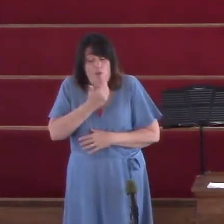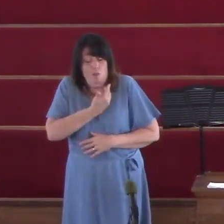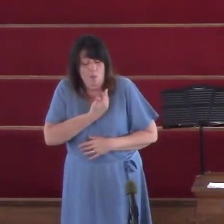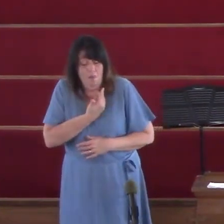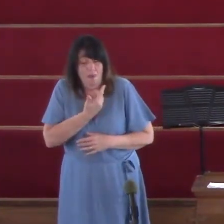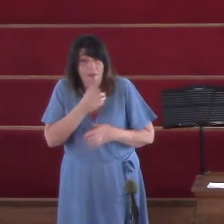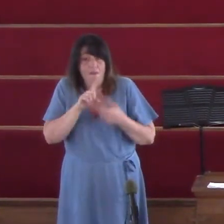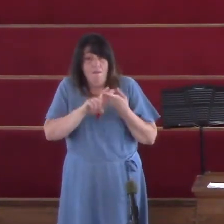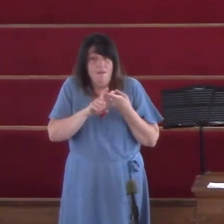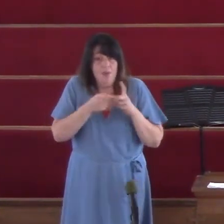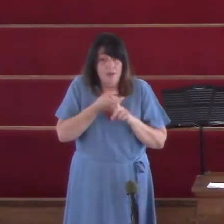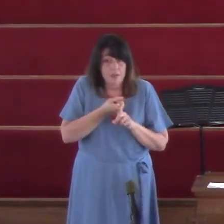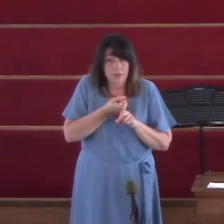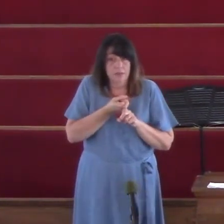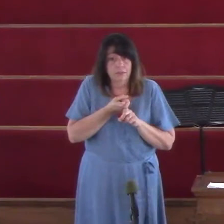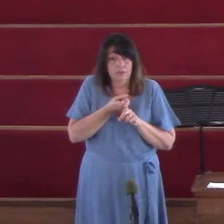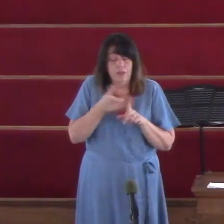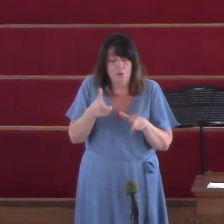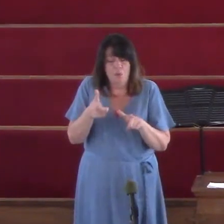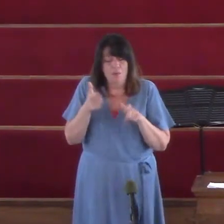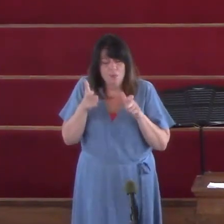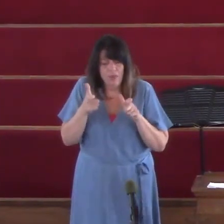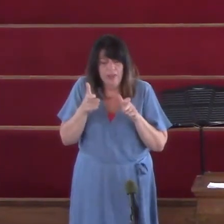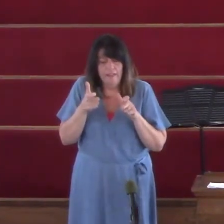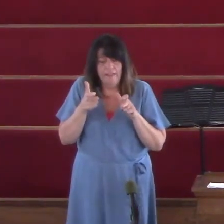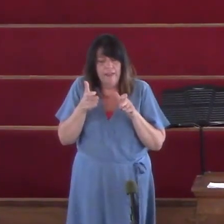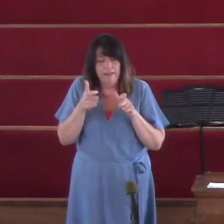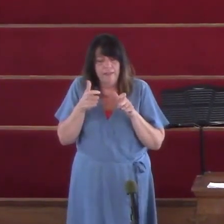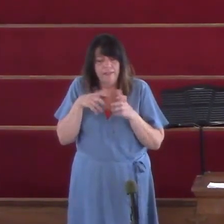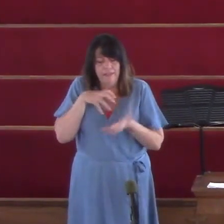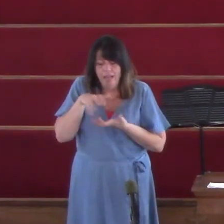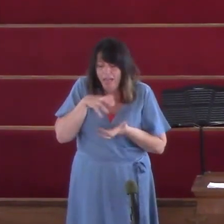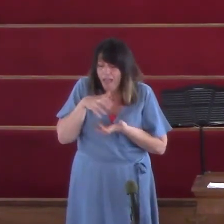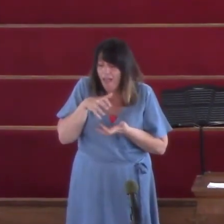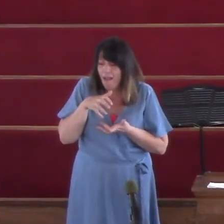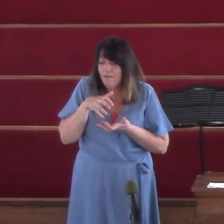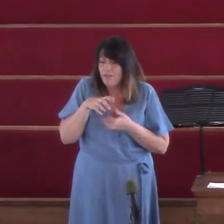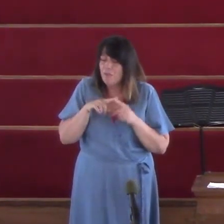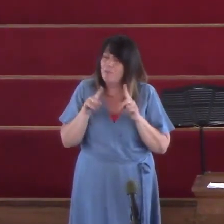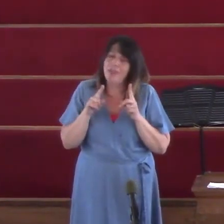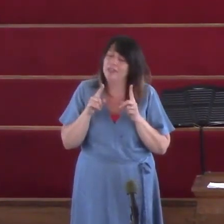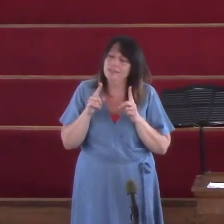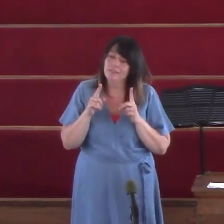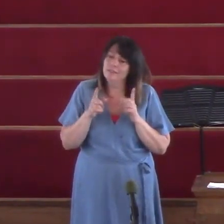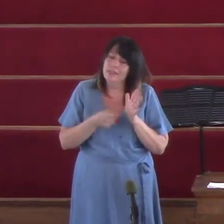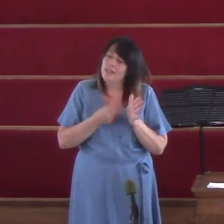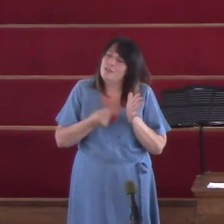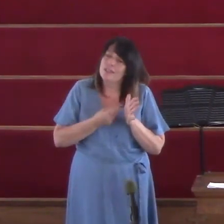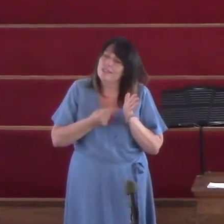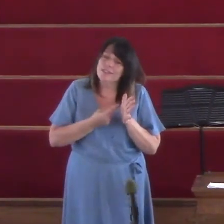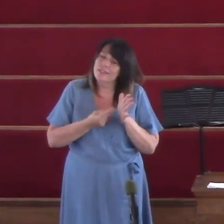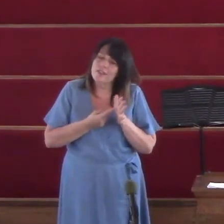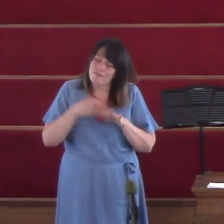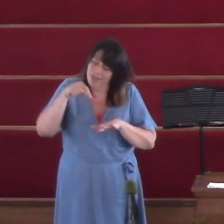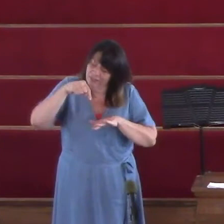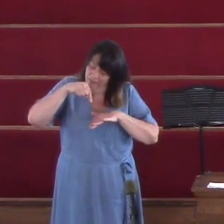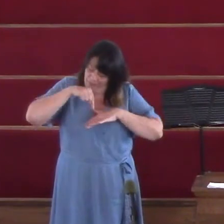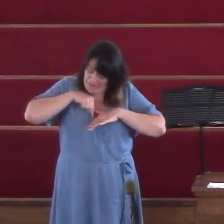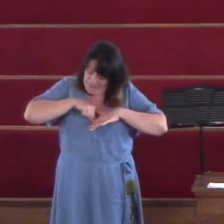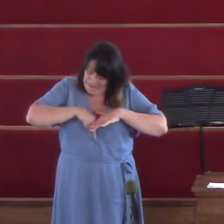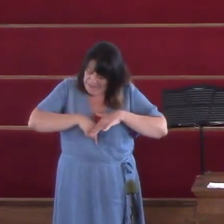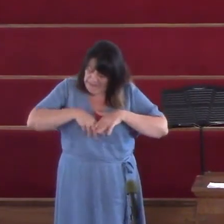My friend, we were quick to laugh, but yet, my friend, there was something down in the deep resources of our